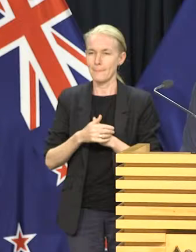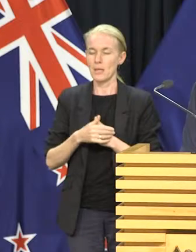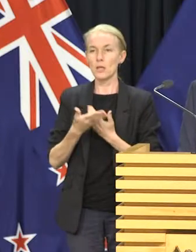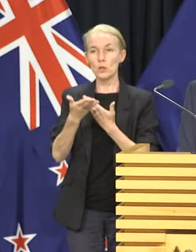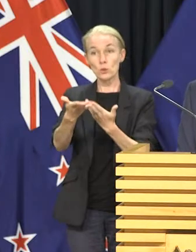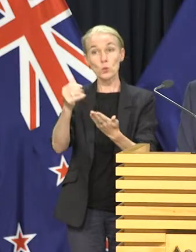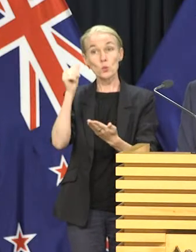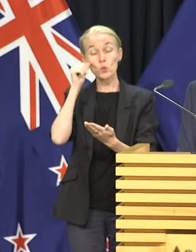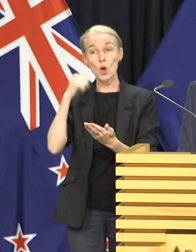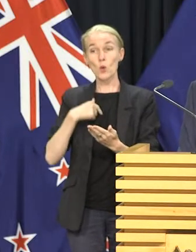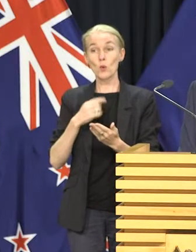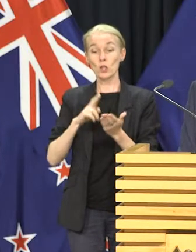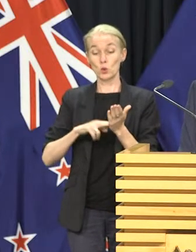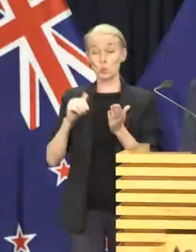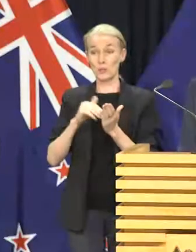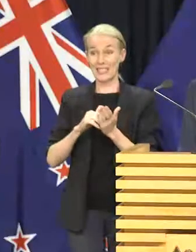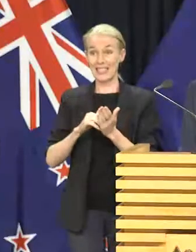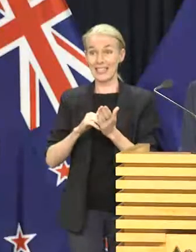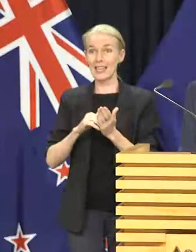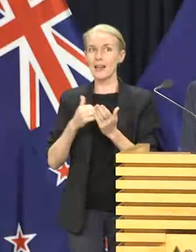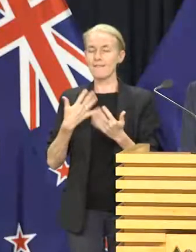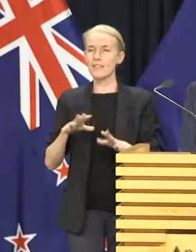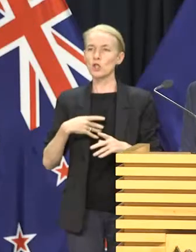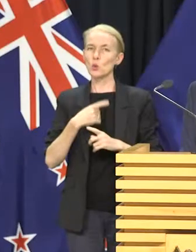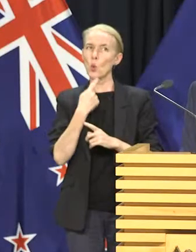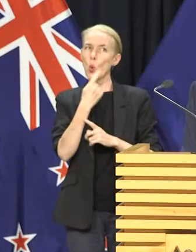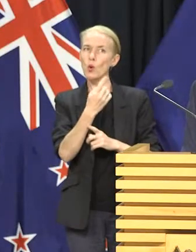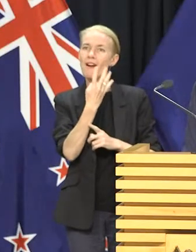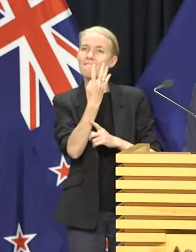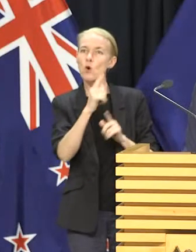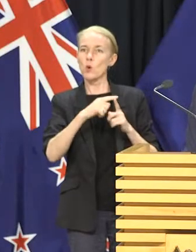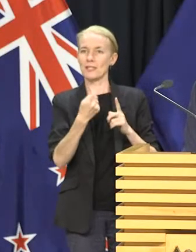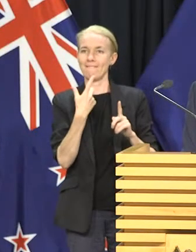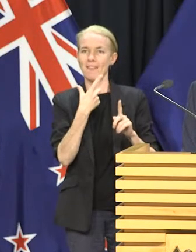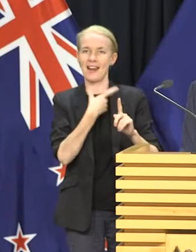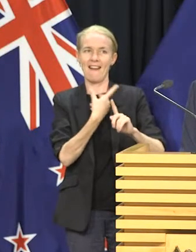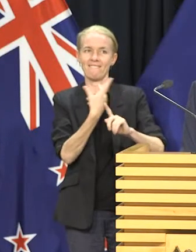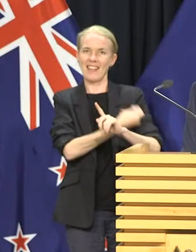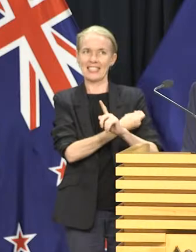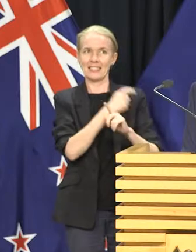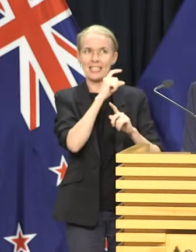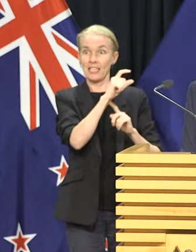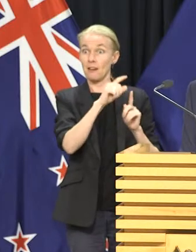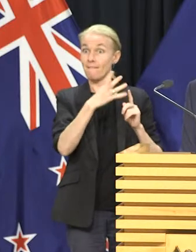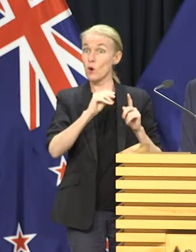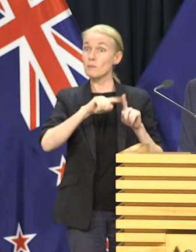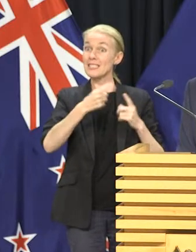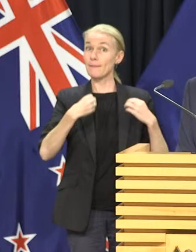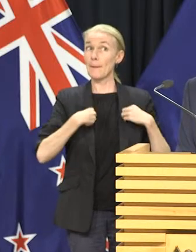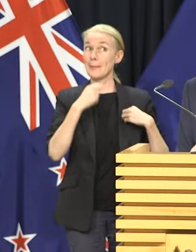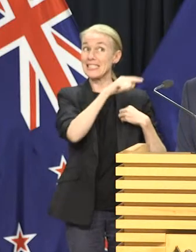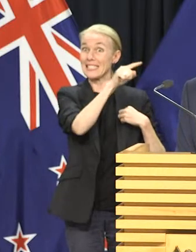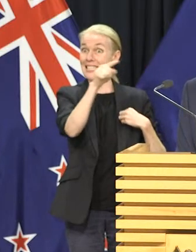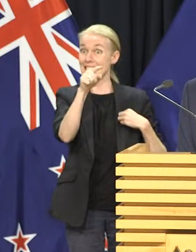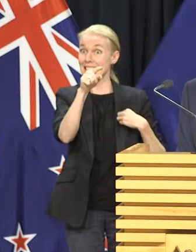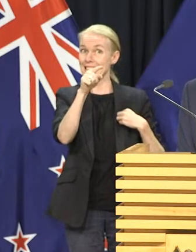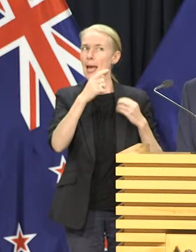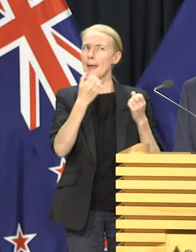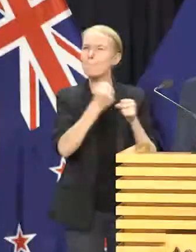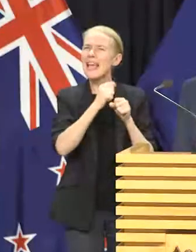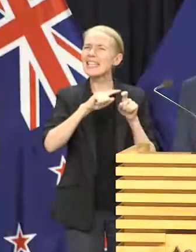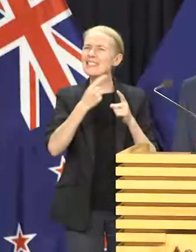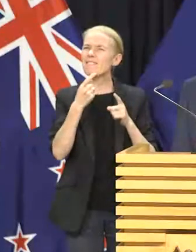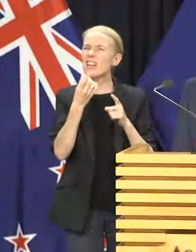has 4 advance purchase arrangements with 4 different manufacturers, and we still have all 4 of those in place. We are